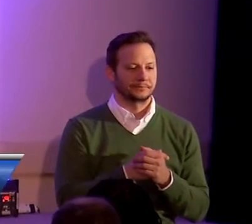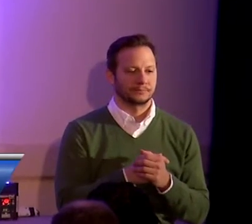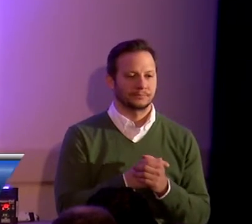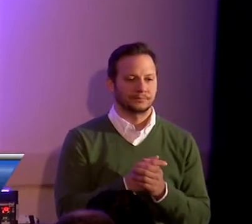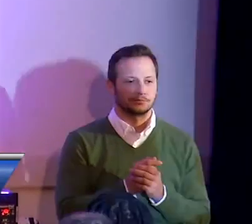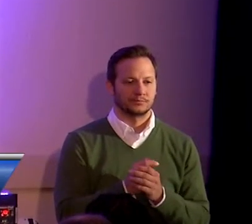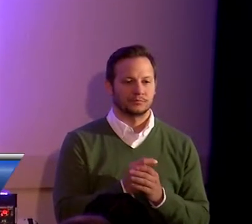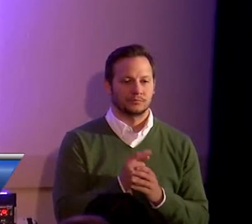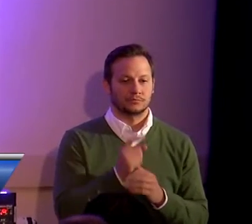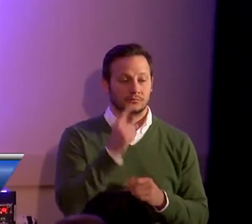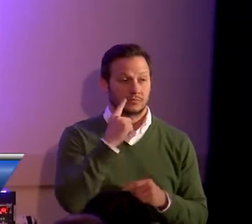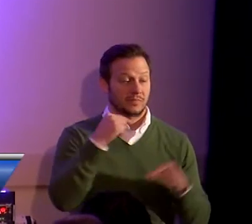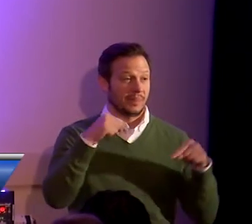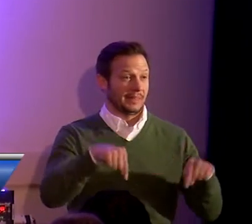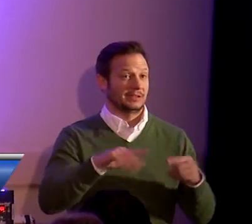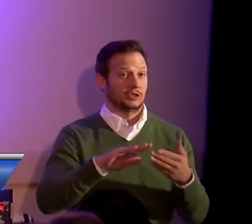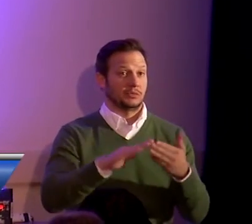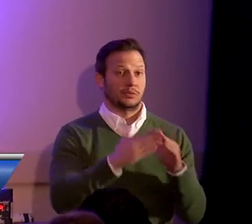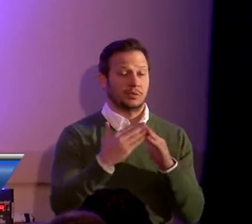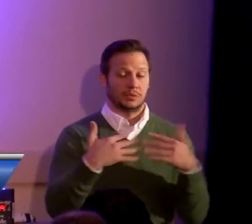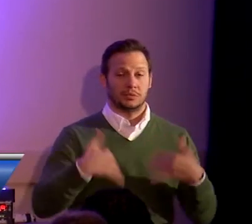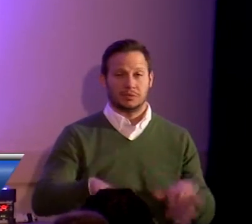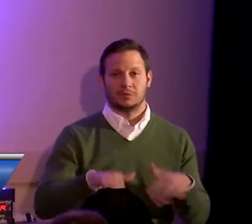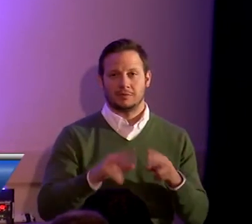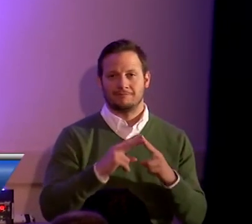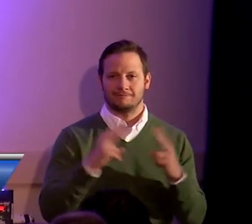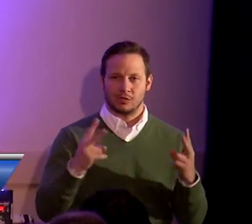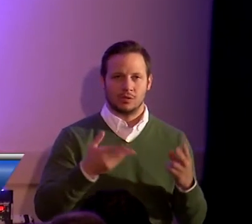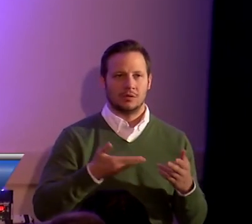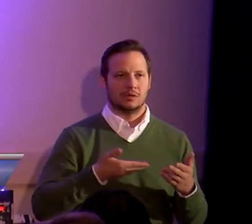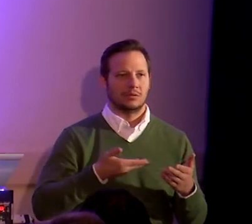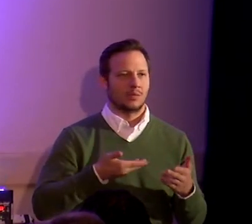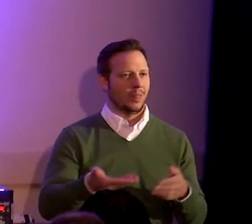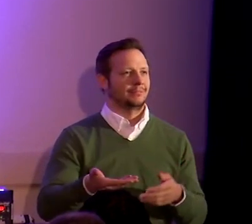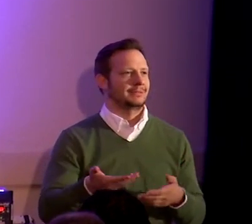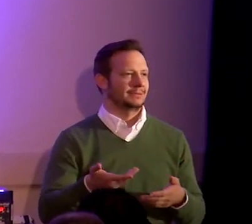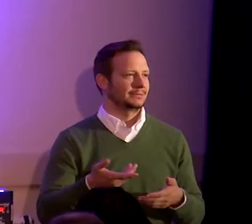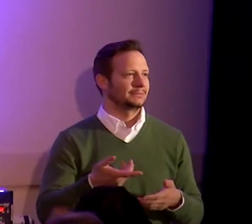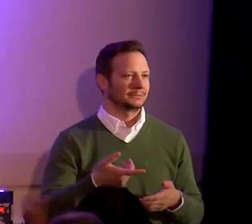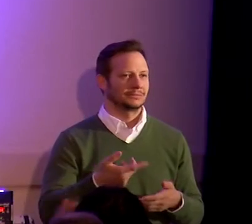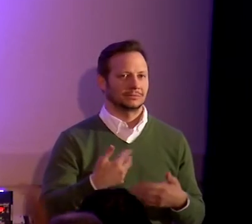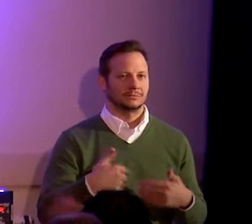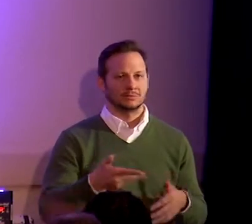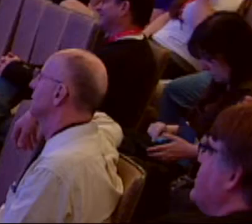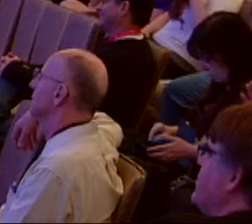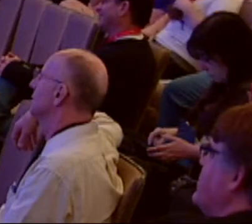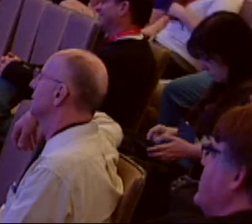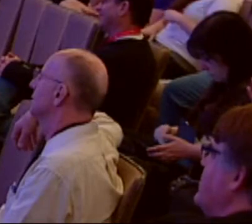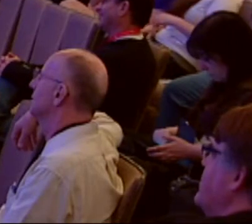This is a very welcoming community. Right? This is my first American Atheist Convention,